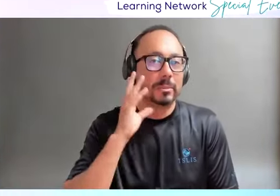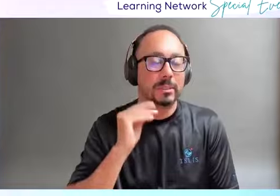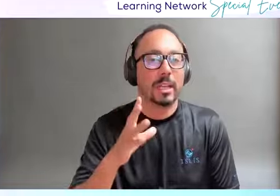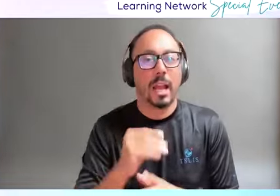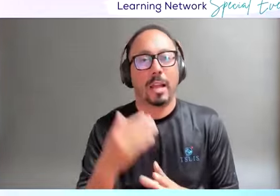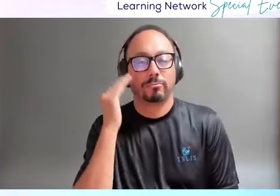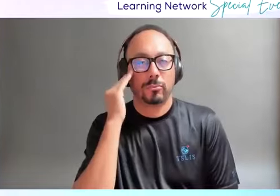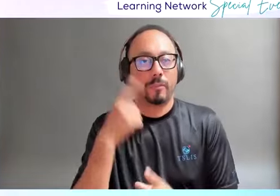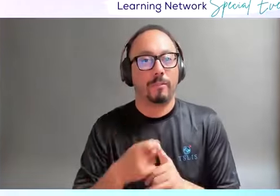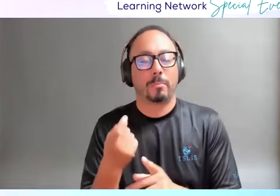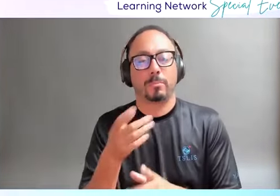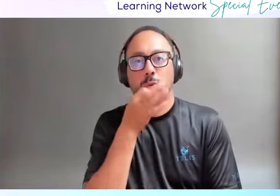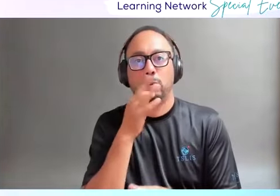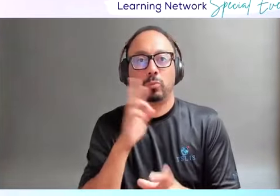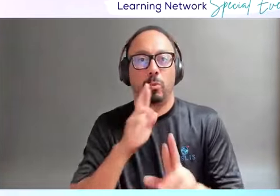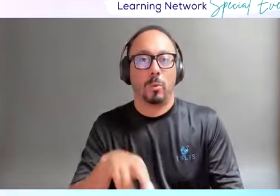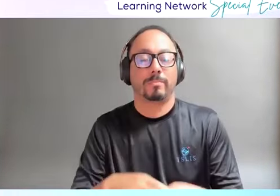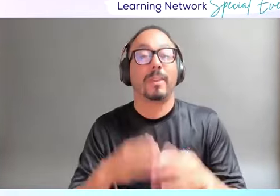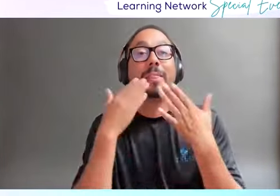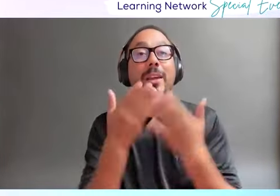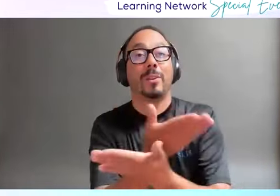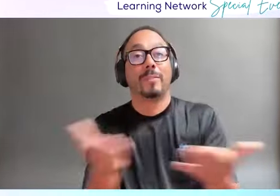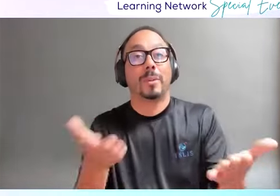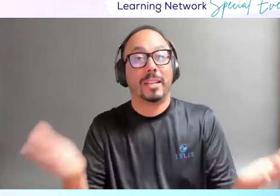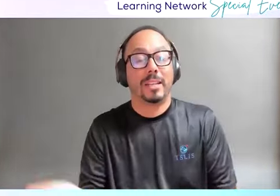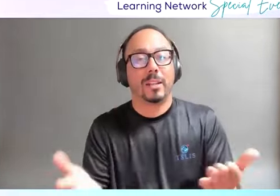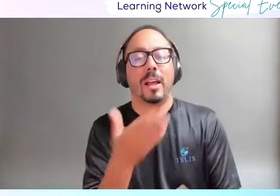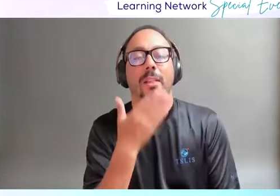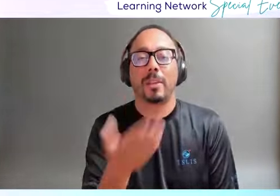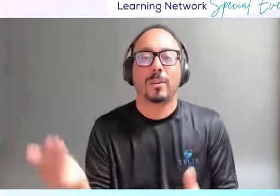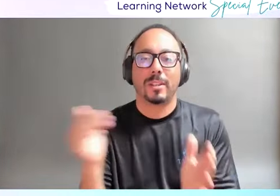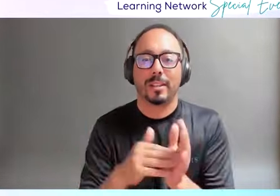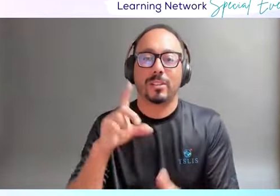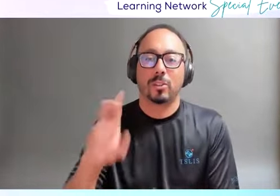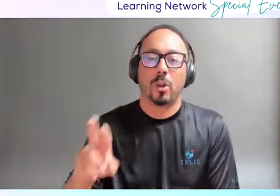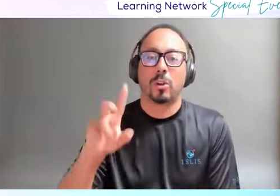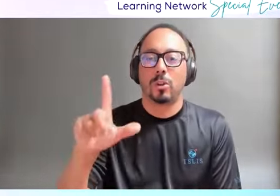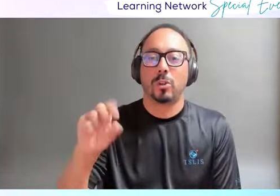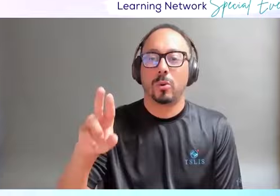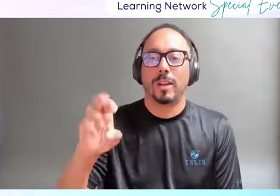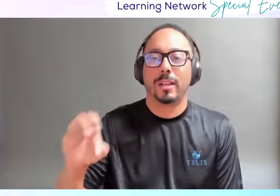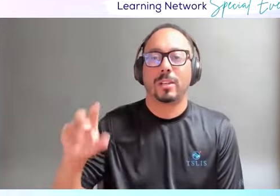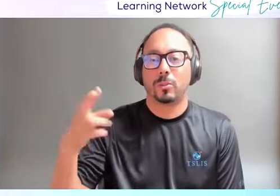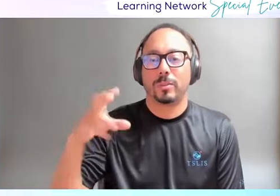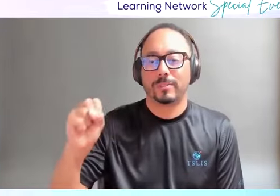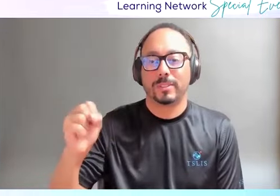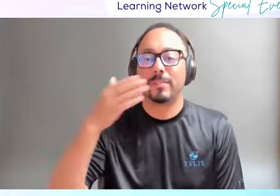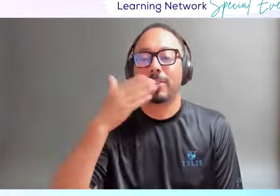report. Thank you again to everyone here and a big thank you to Dr. Lorraine Greaves. Thank you.